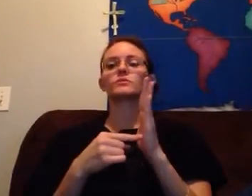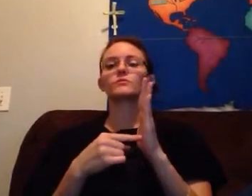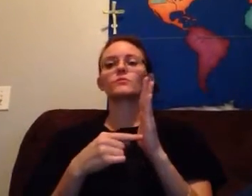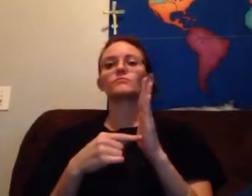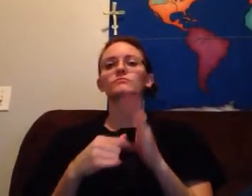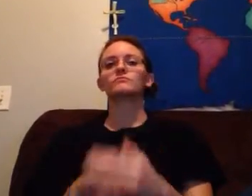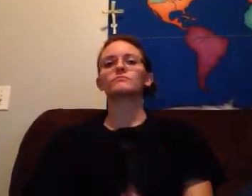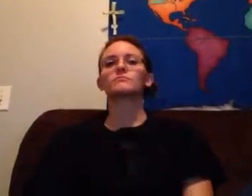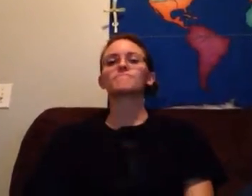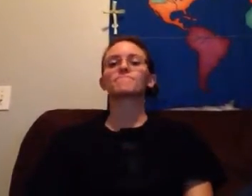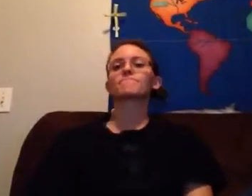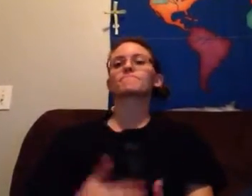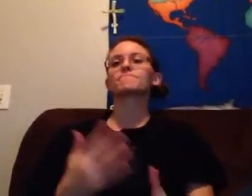Let's do